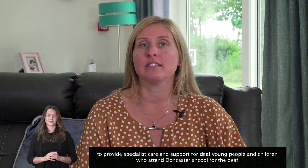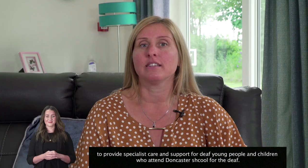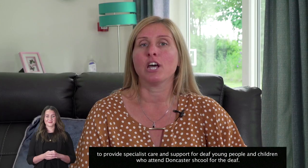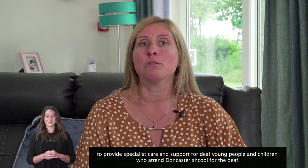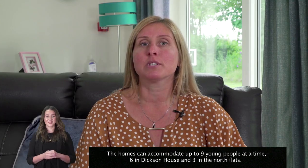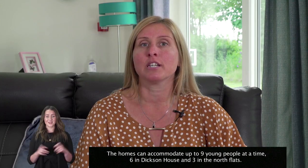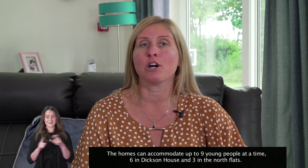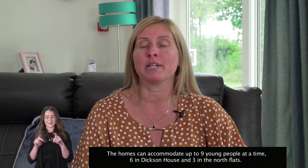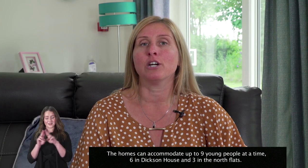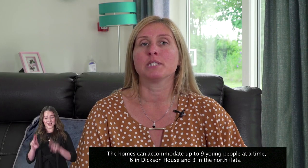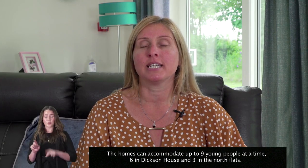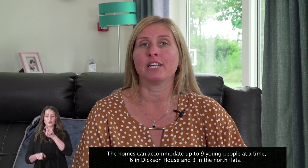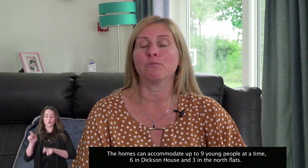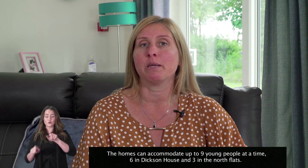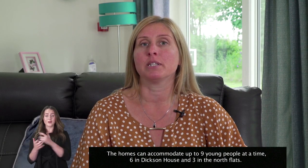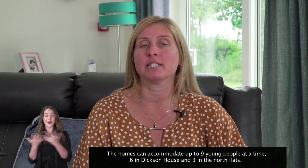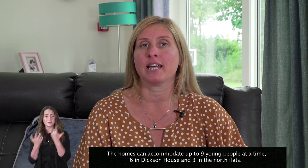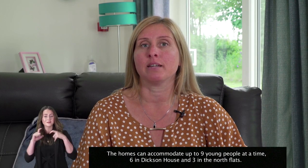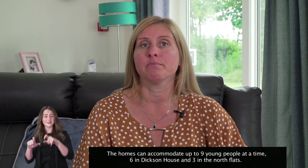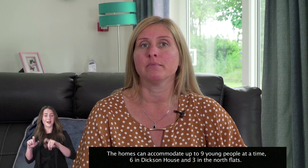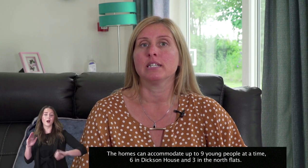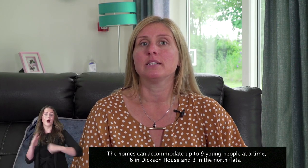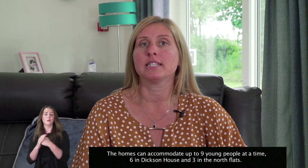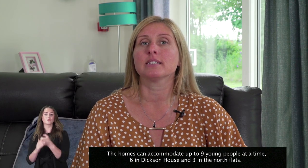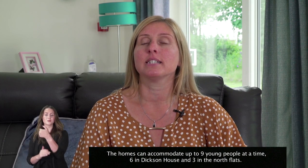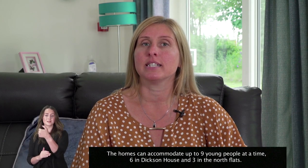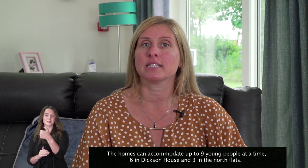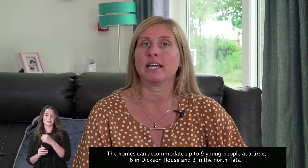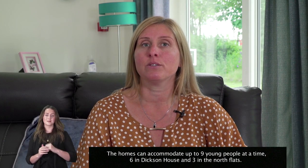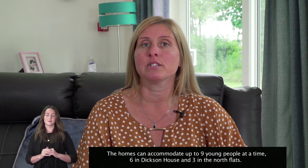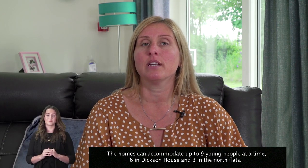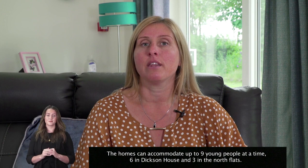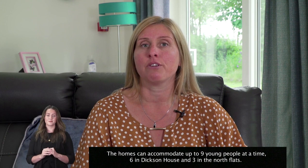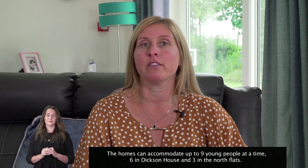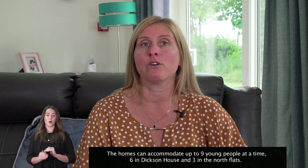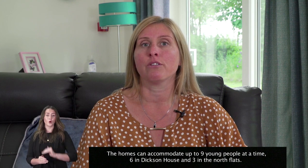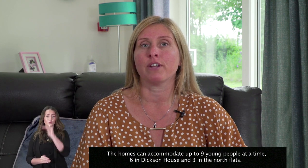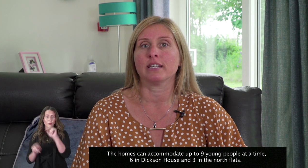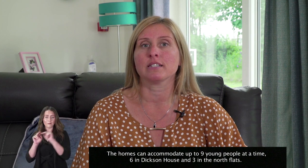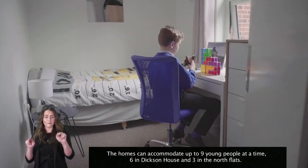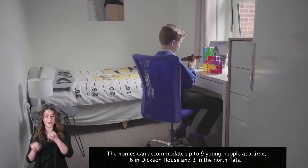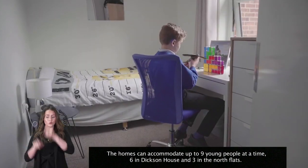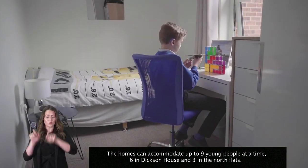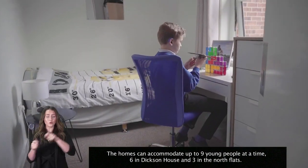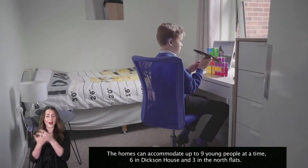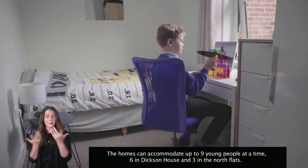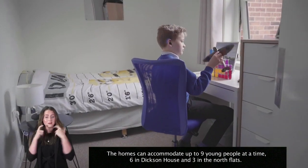The homes can accommodate up to 9 young people at a time, 6 in Dickson House and 3 in the North Flat.